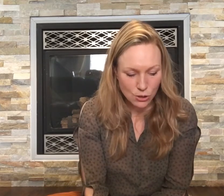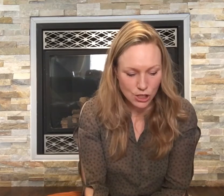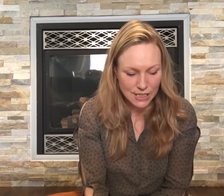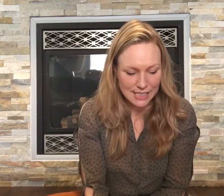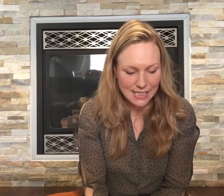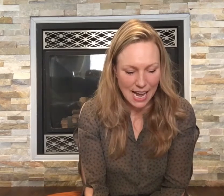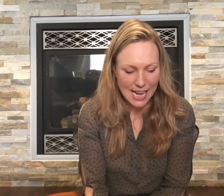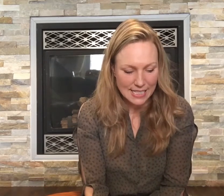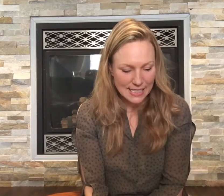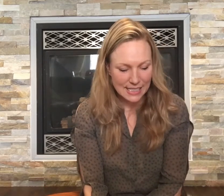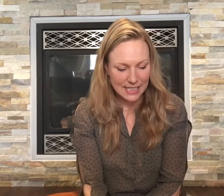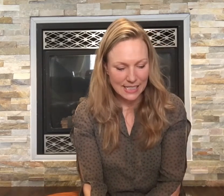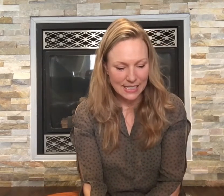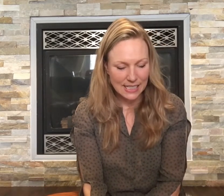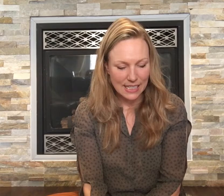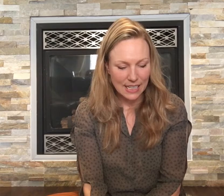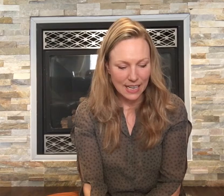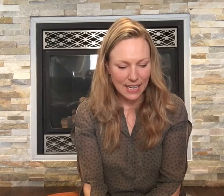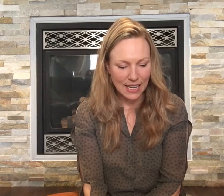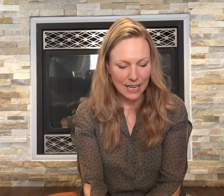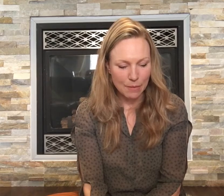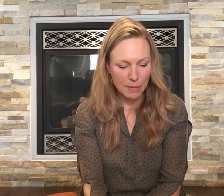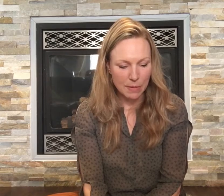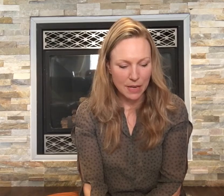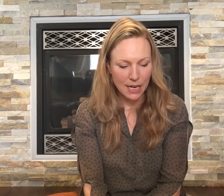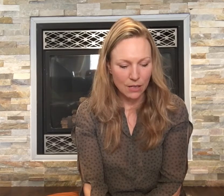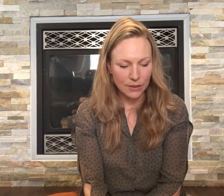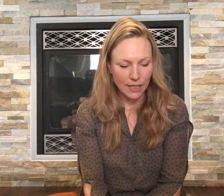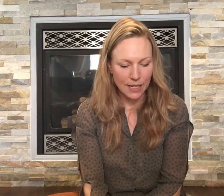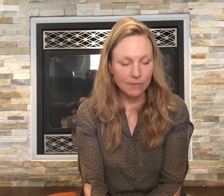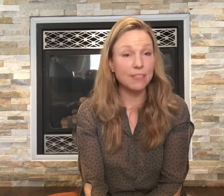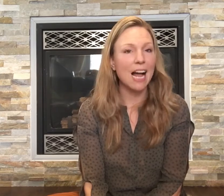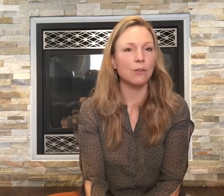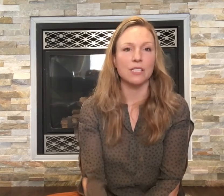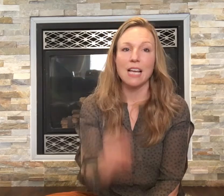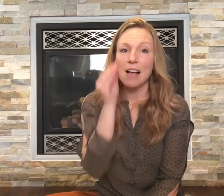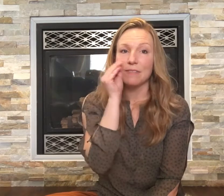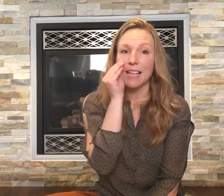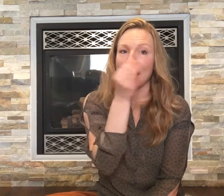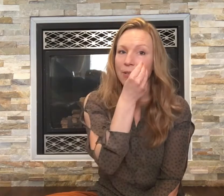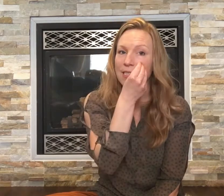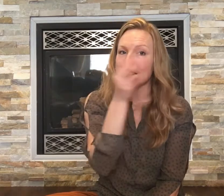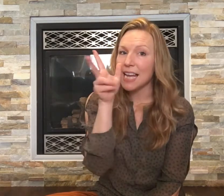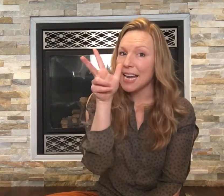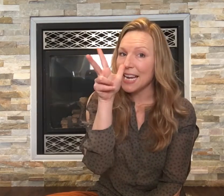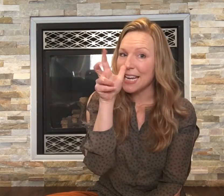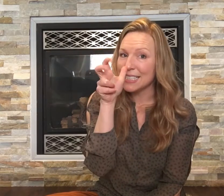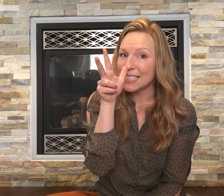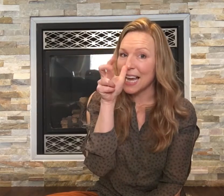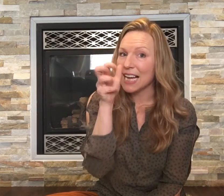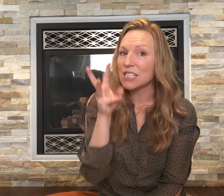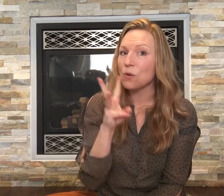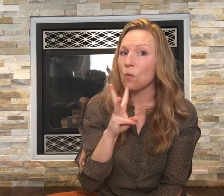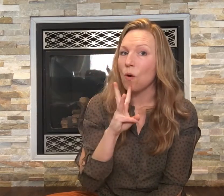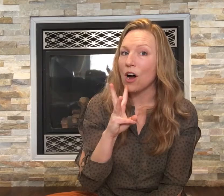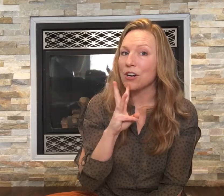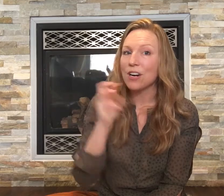she says, hold on, flowers. Flowers and insects, water